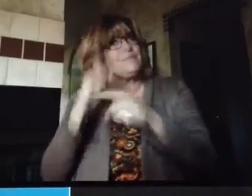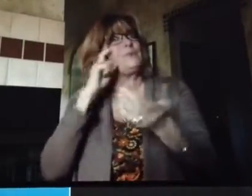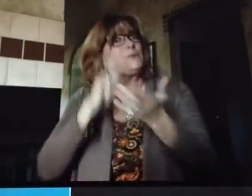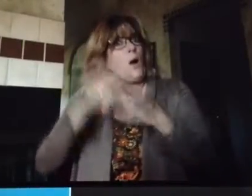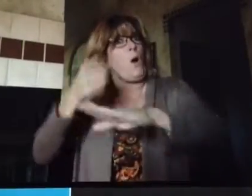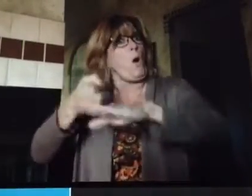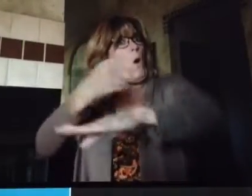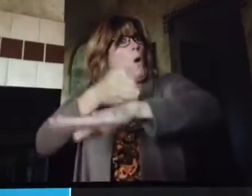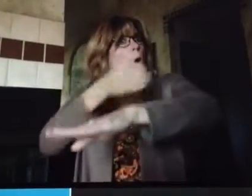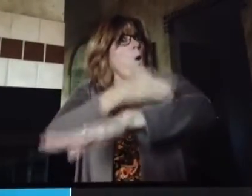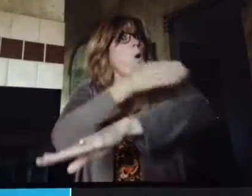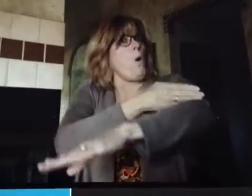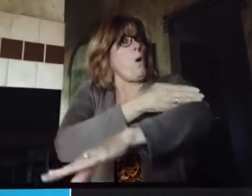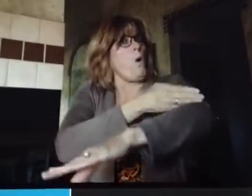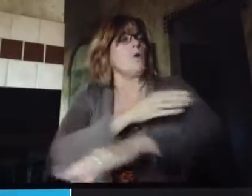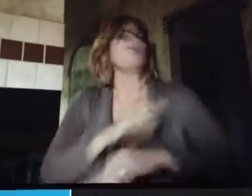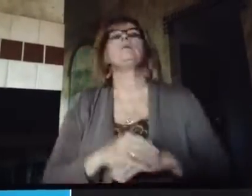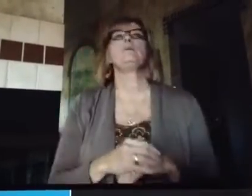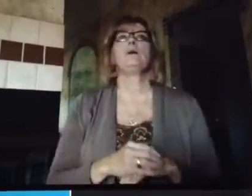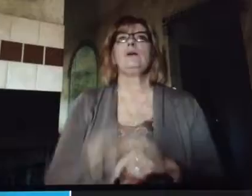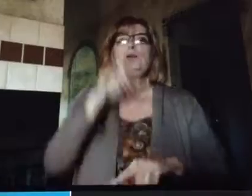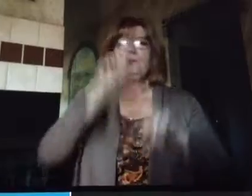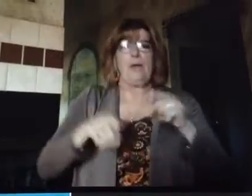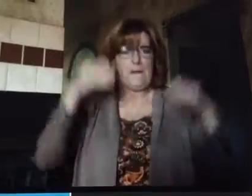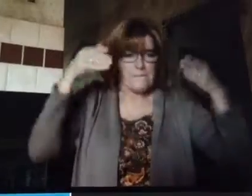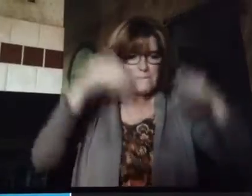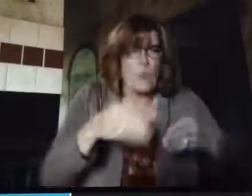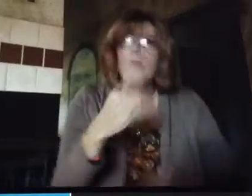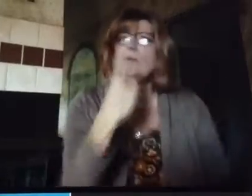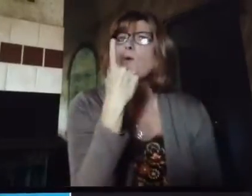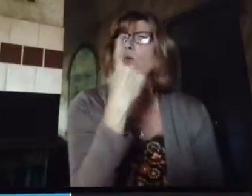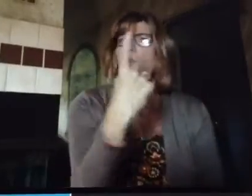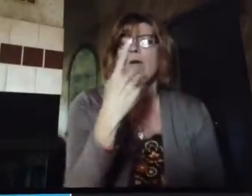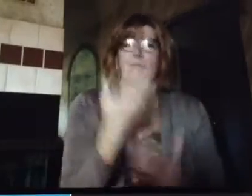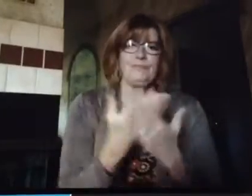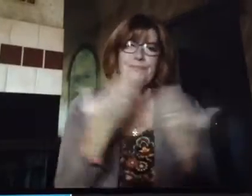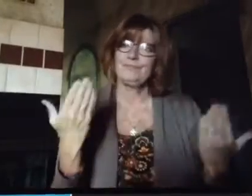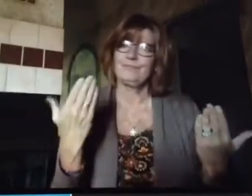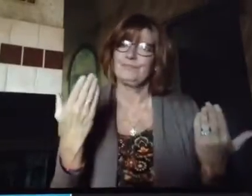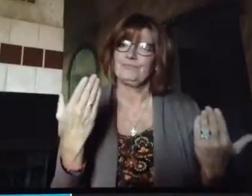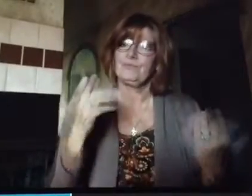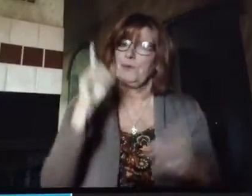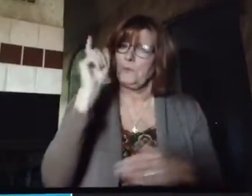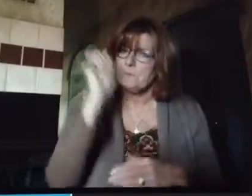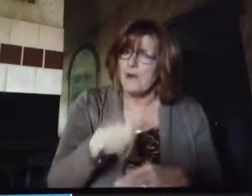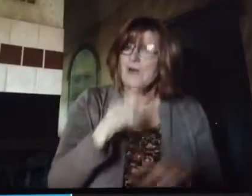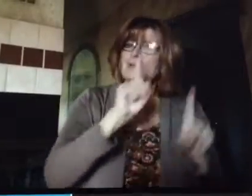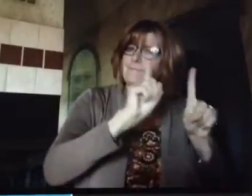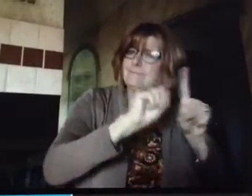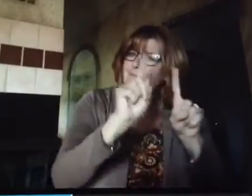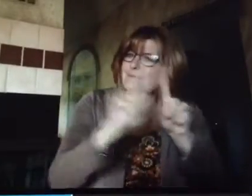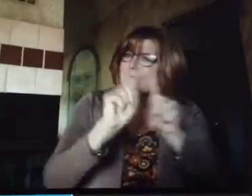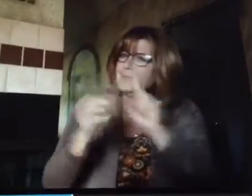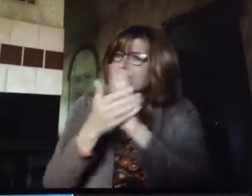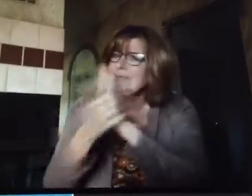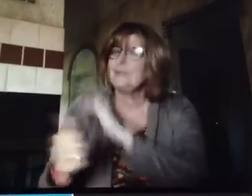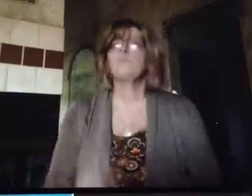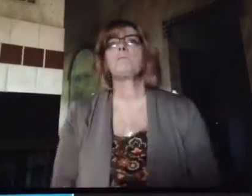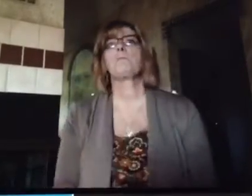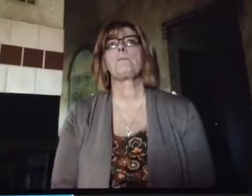by practicing many skills, they would notice that they were improving more and more. They didn't just focus on one thing. You need to focus